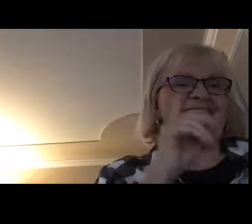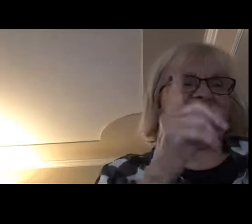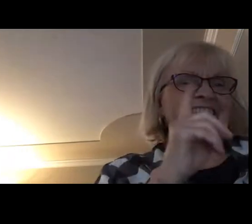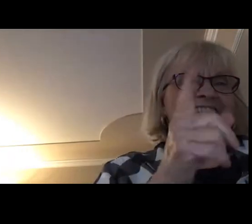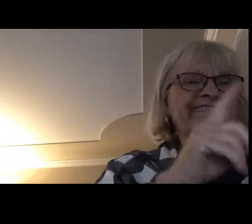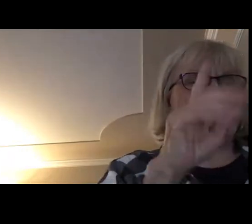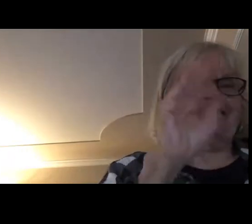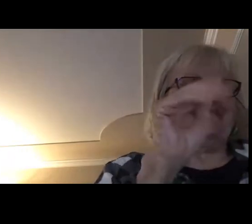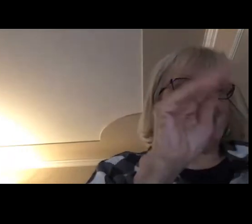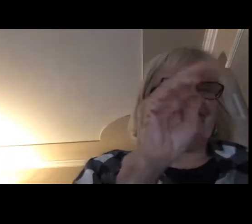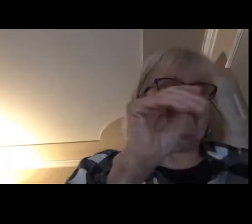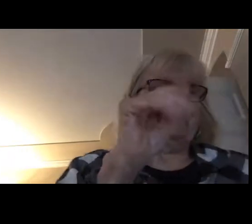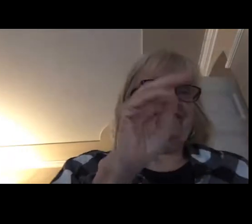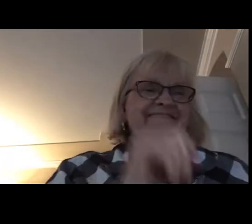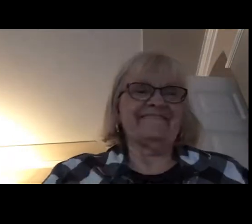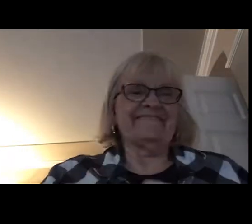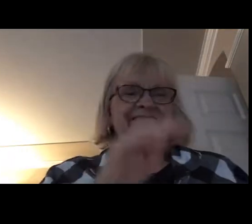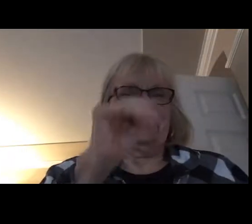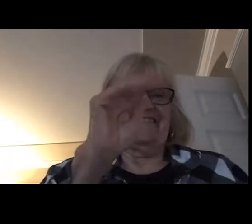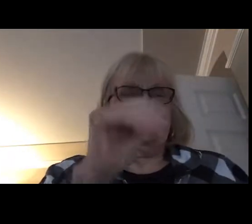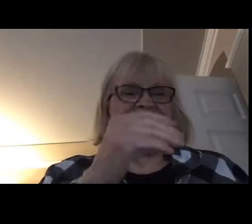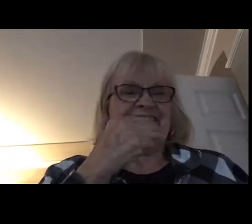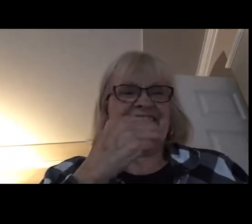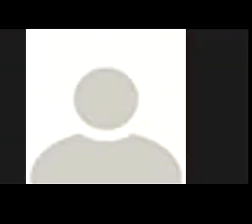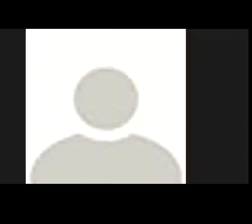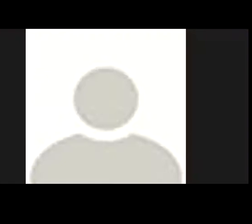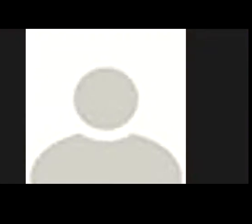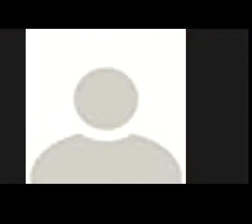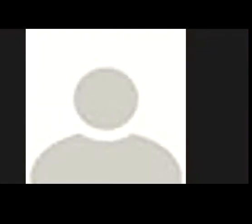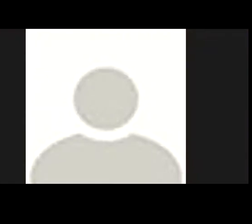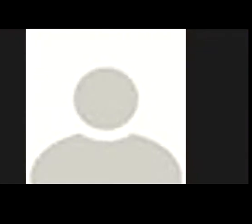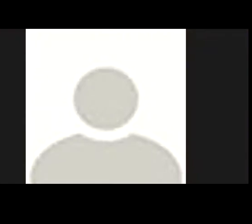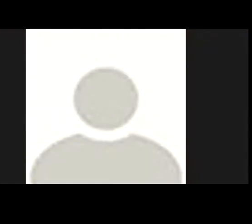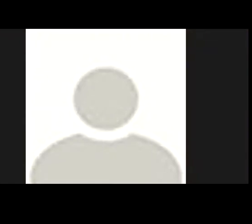you. Thank you. We'll talk. Bye-bye. We'll talk soon. Bye-bye.